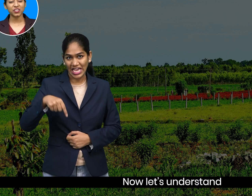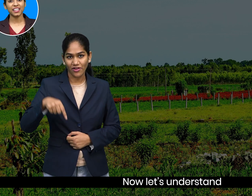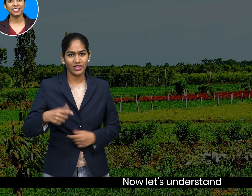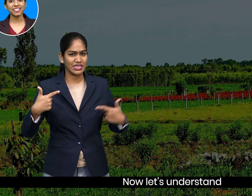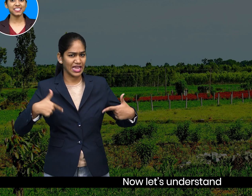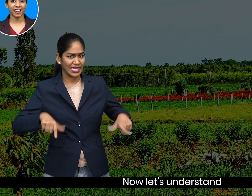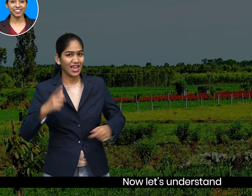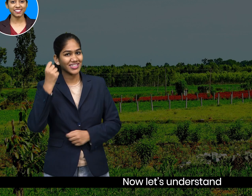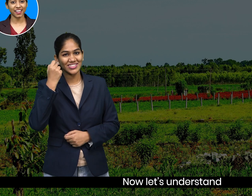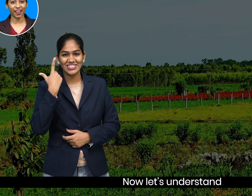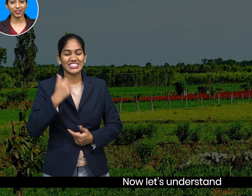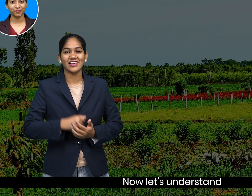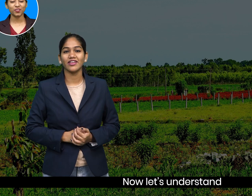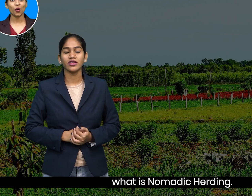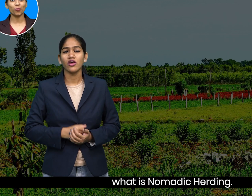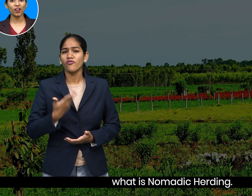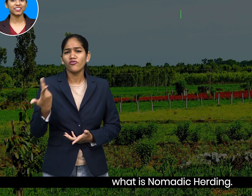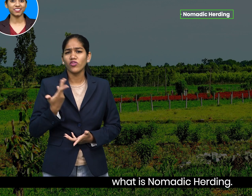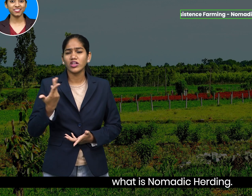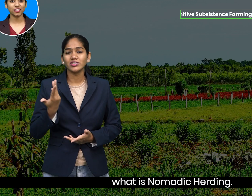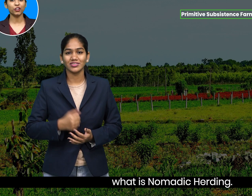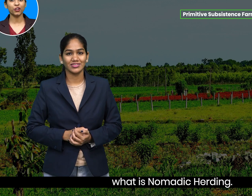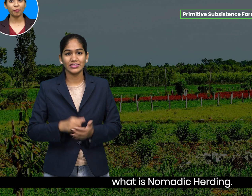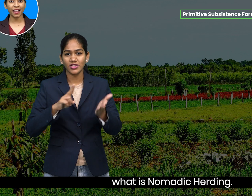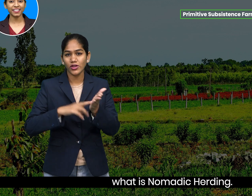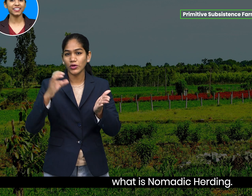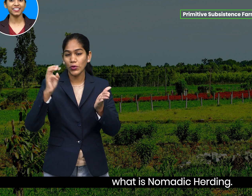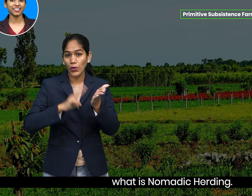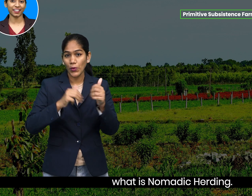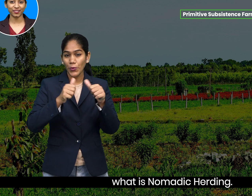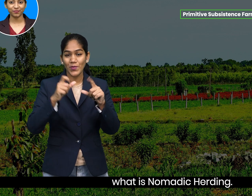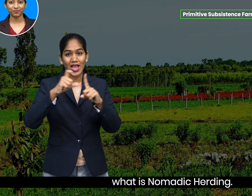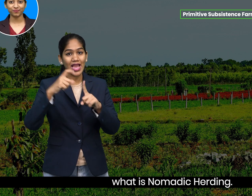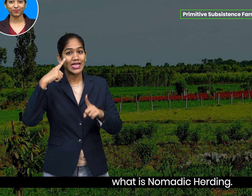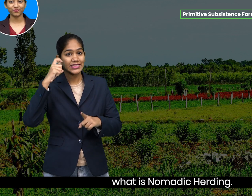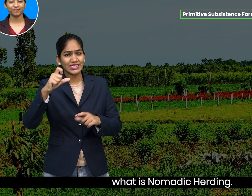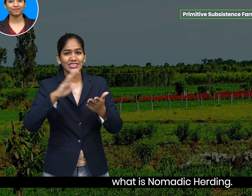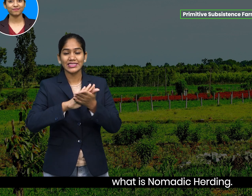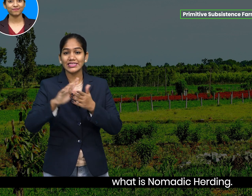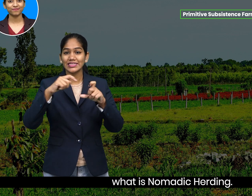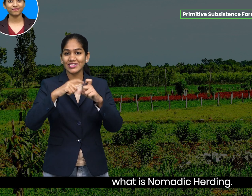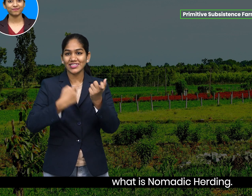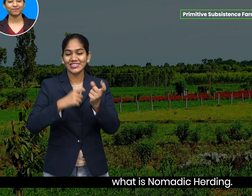Now, let's understand what is nomadic herding.